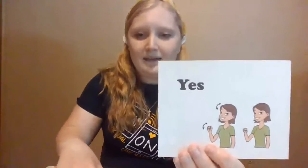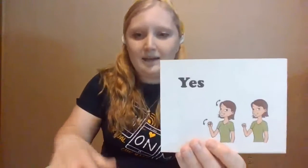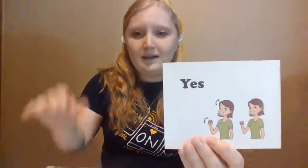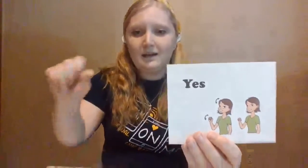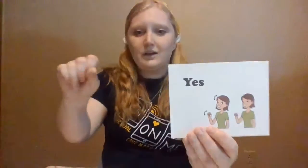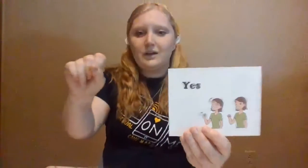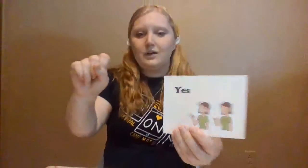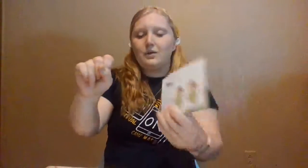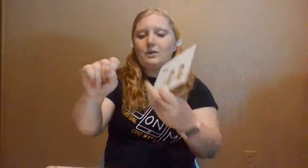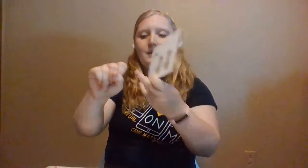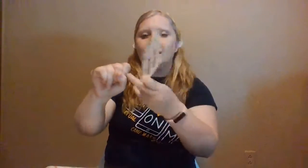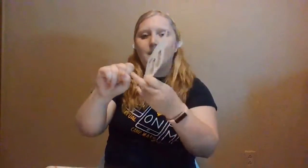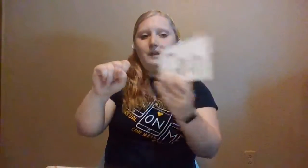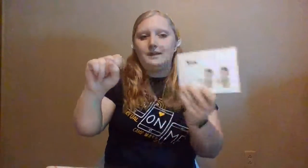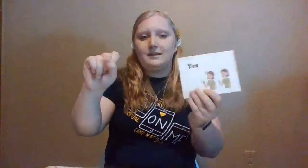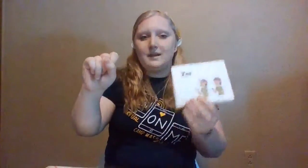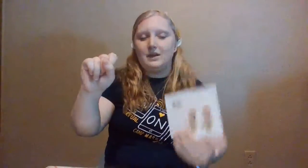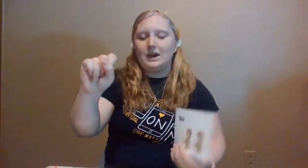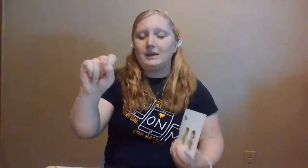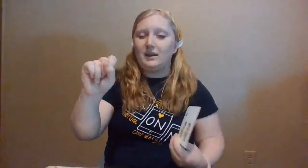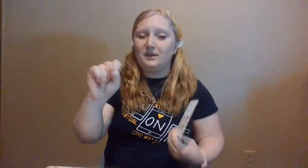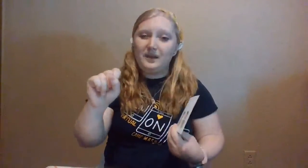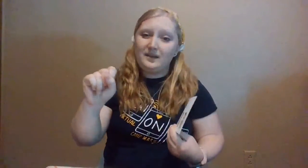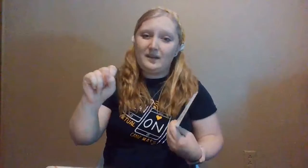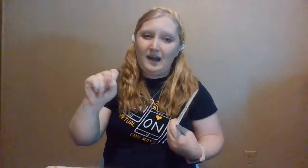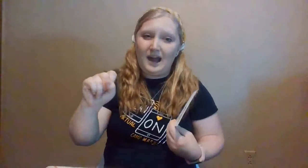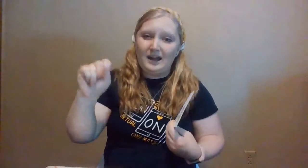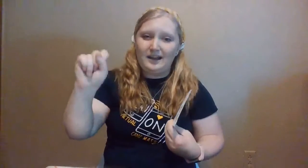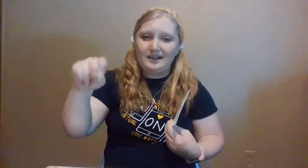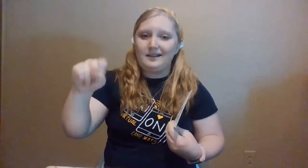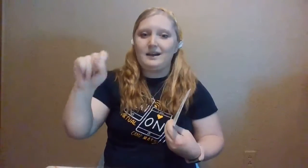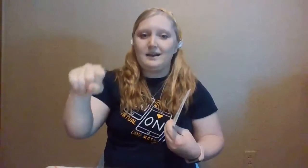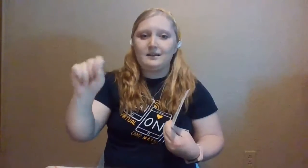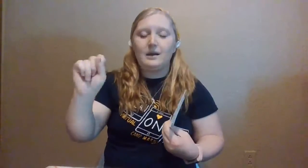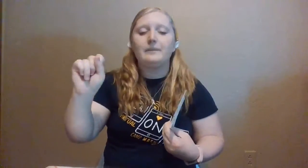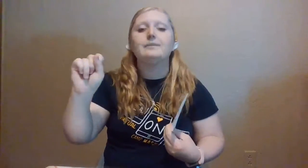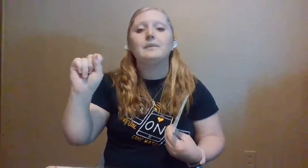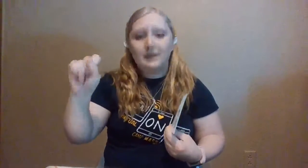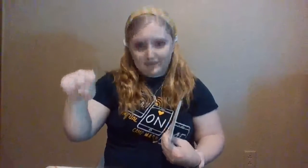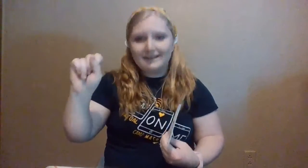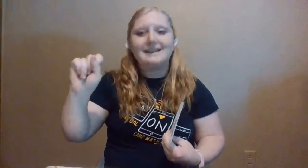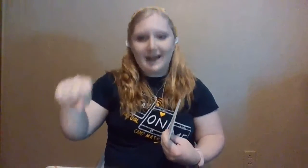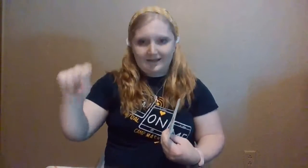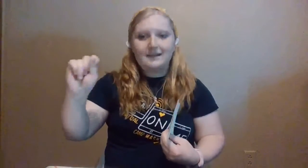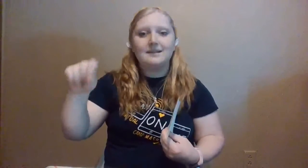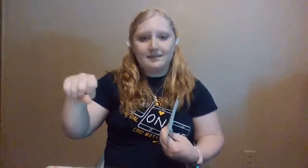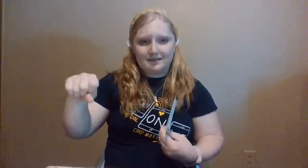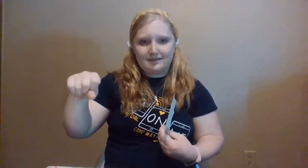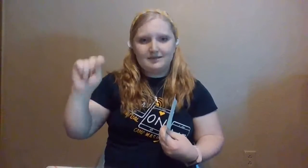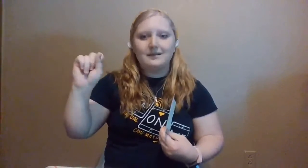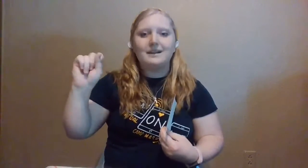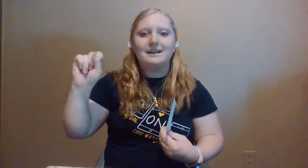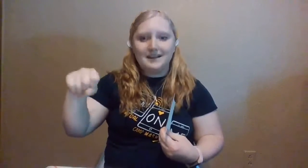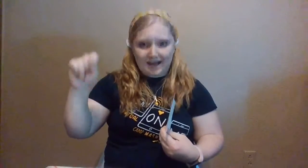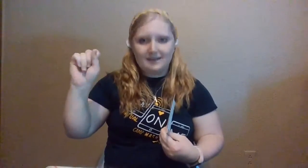and you take your fist and you act like your fist is a head and it's nodding as well. Yes.